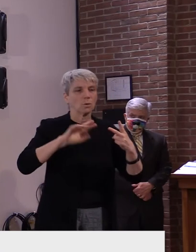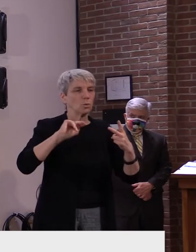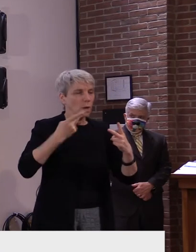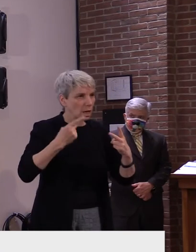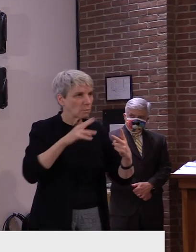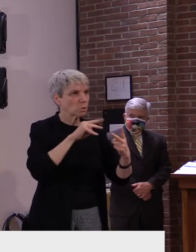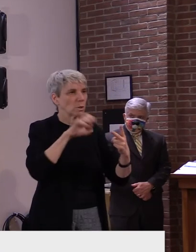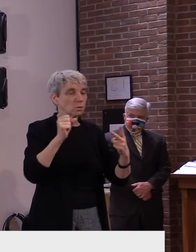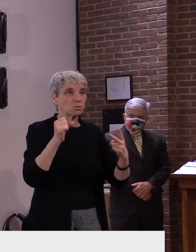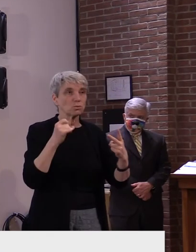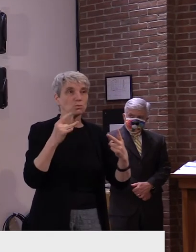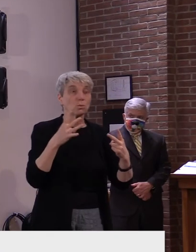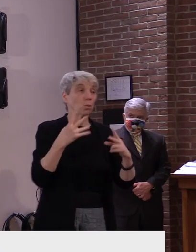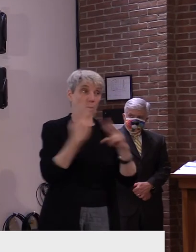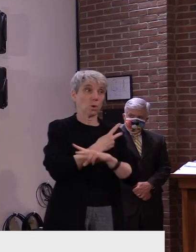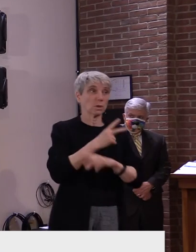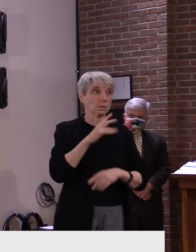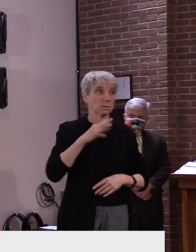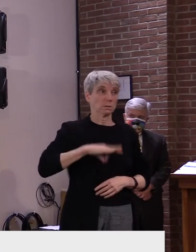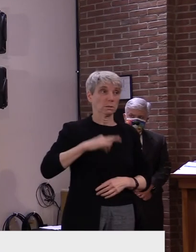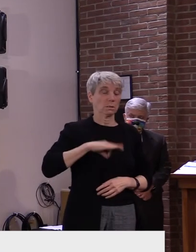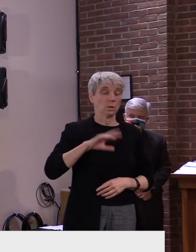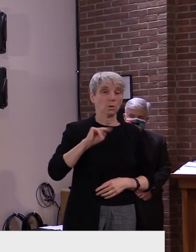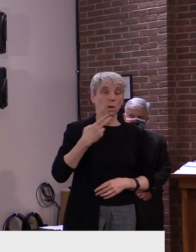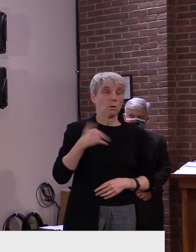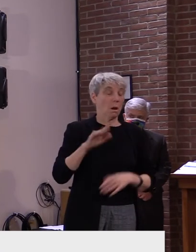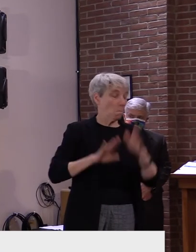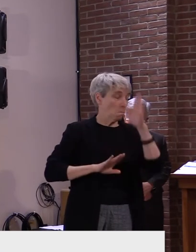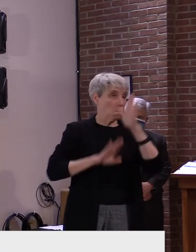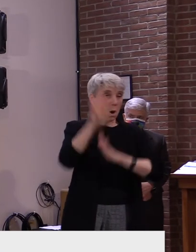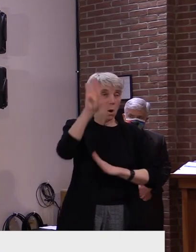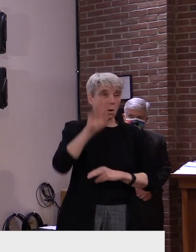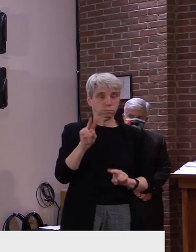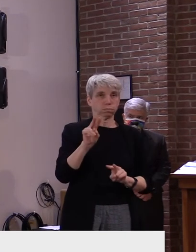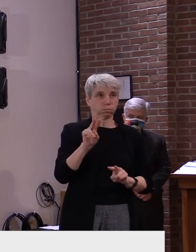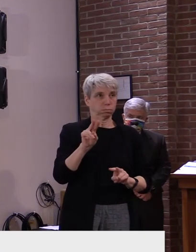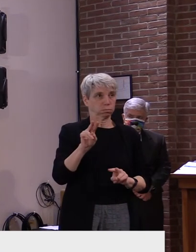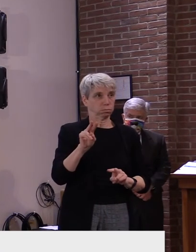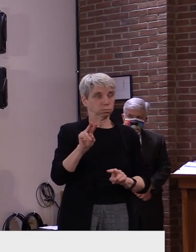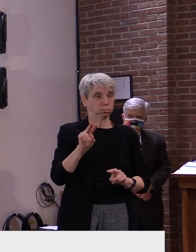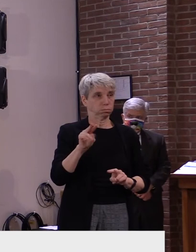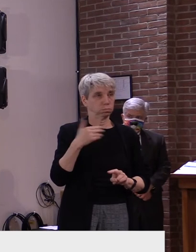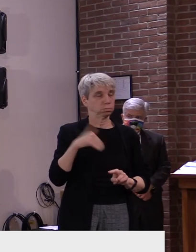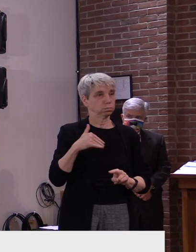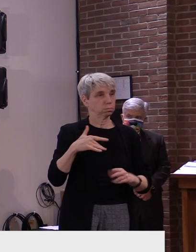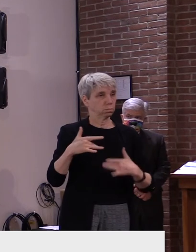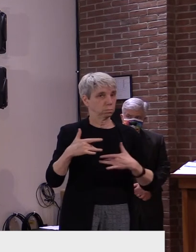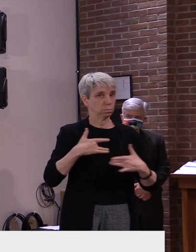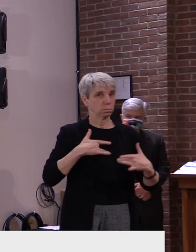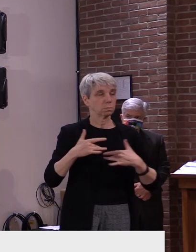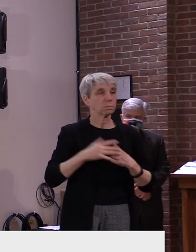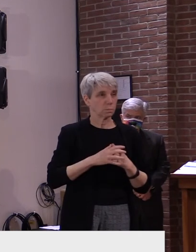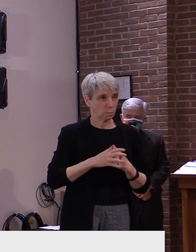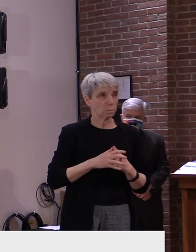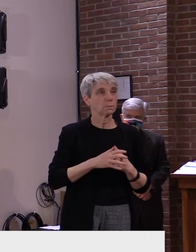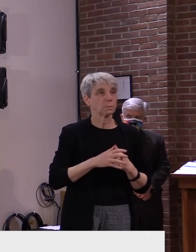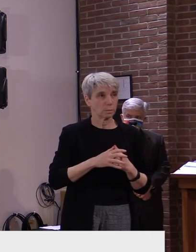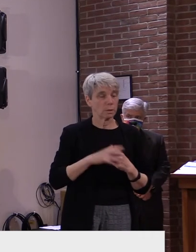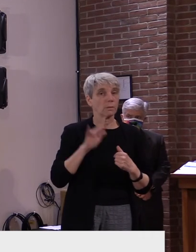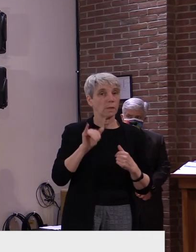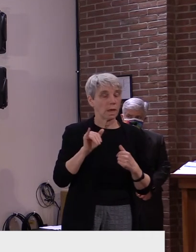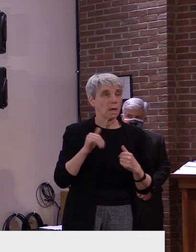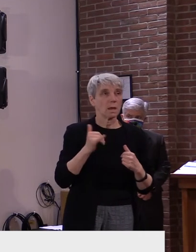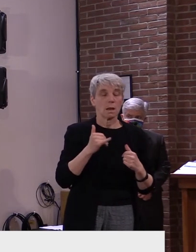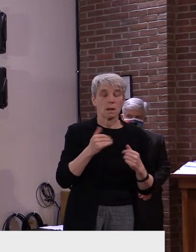particular this this does give me pause i am concerned because their rate of increase